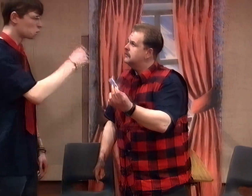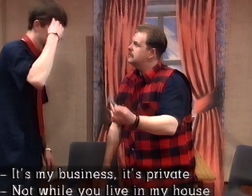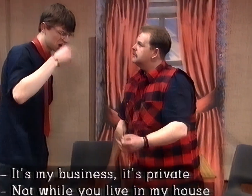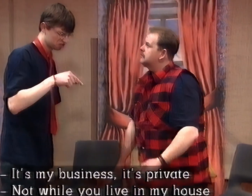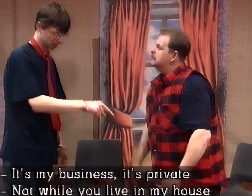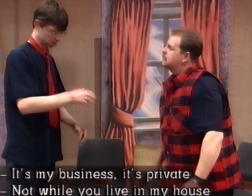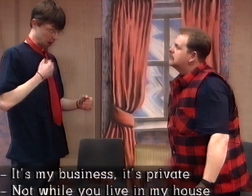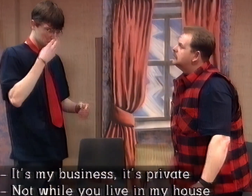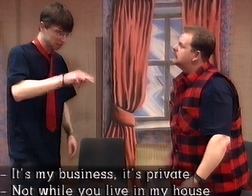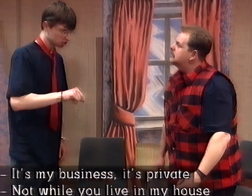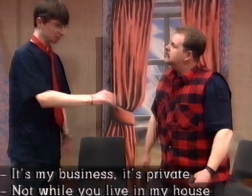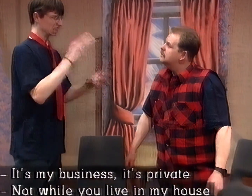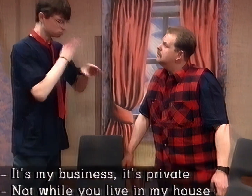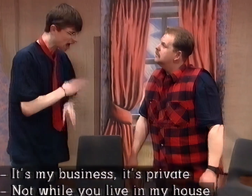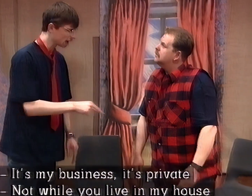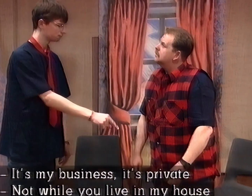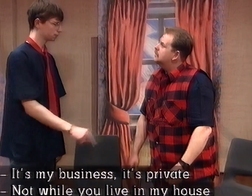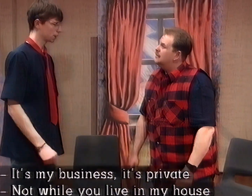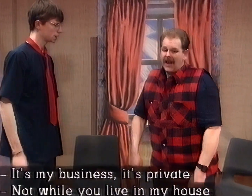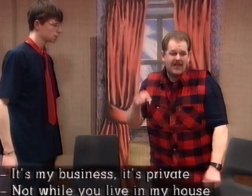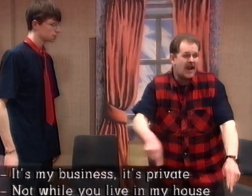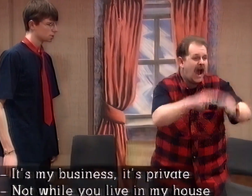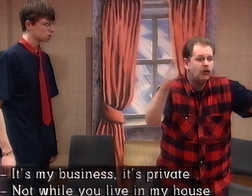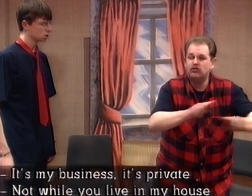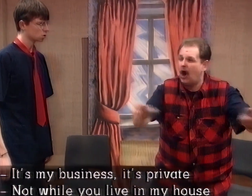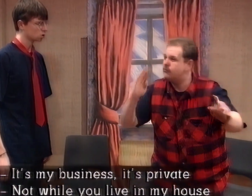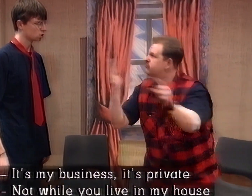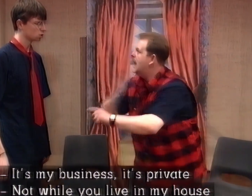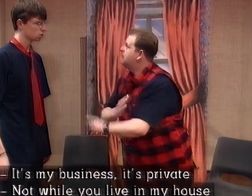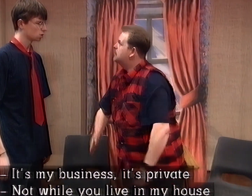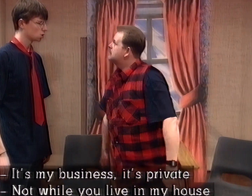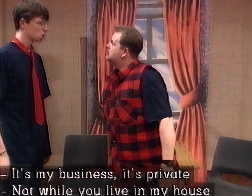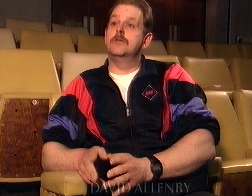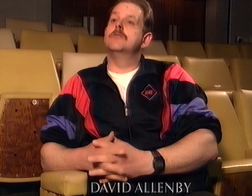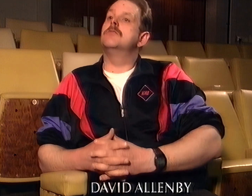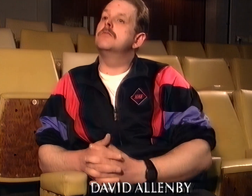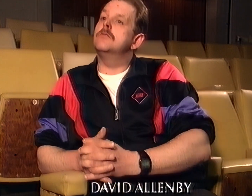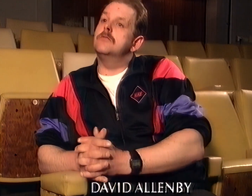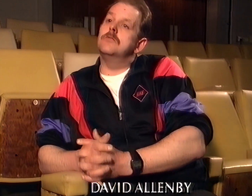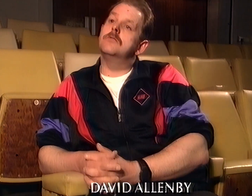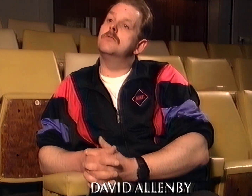Oh, what do you think I'm doing? It's my business, it's private. It's not private while you live in my house.